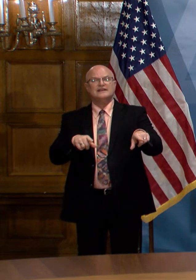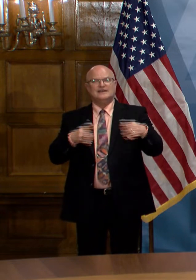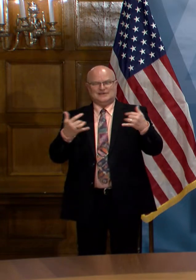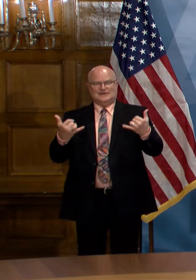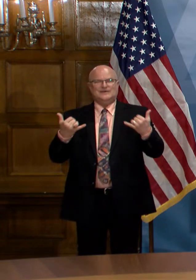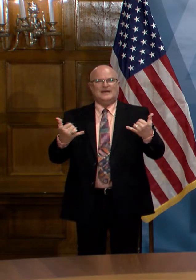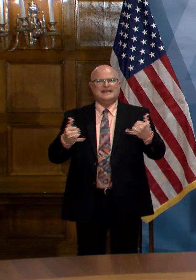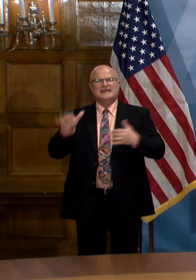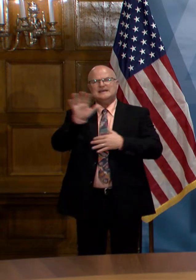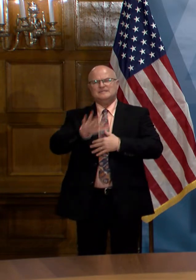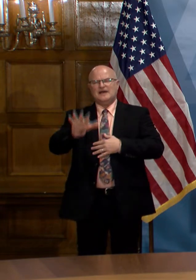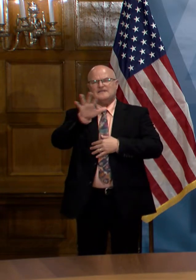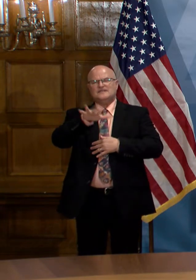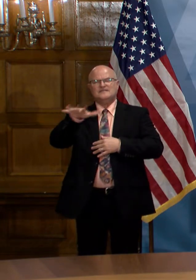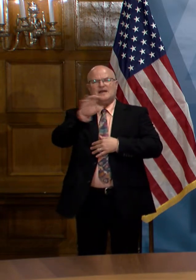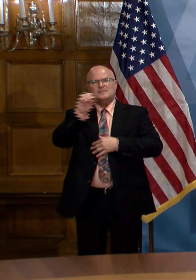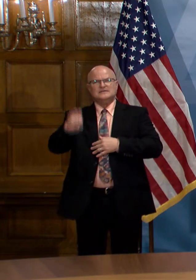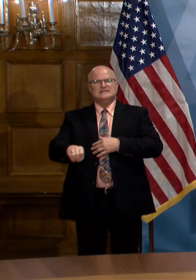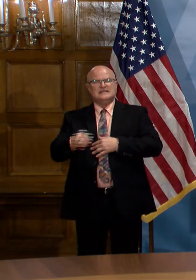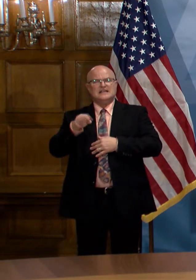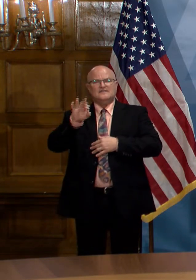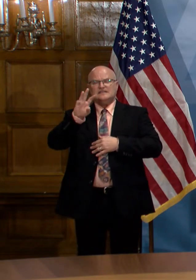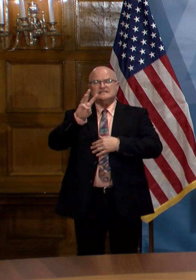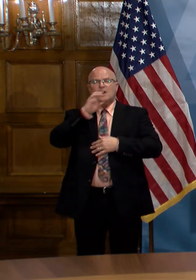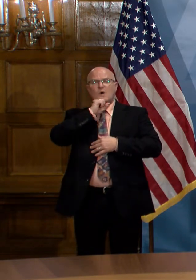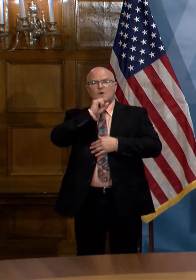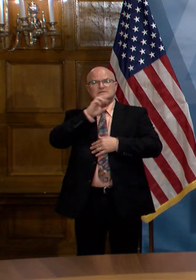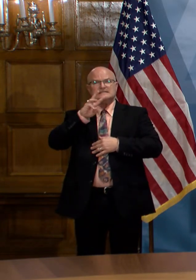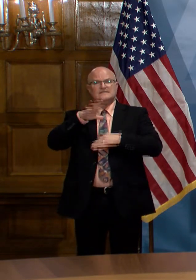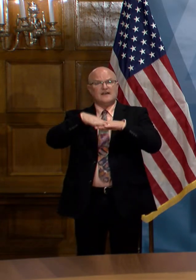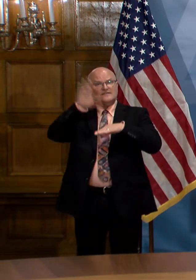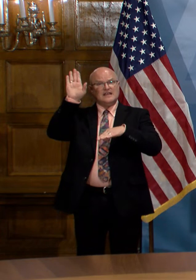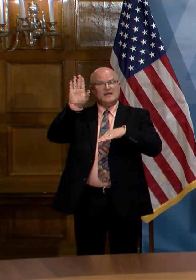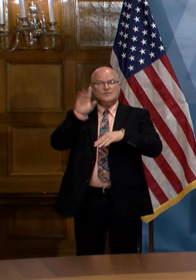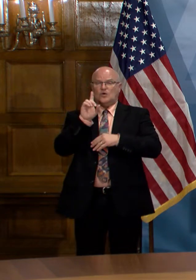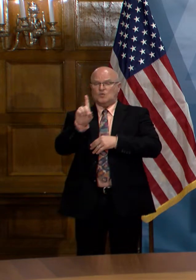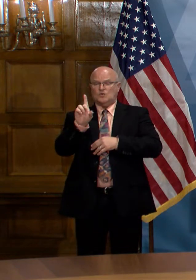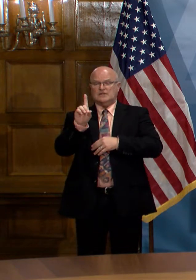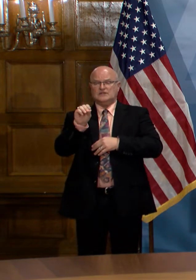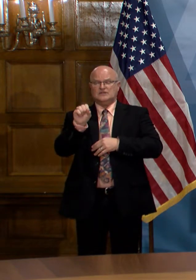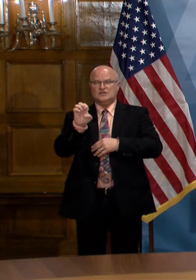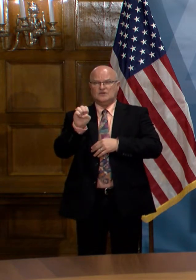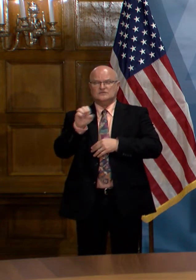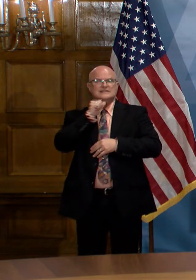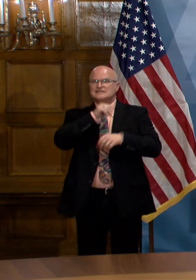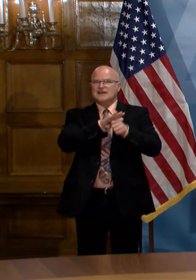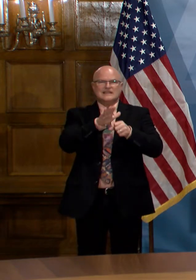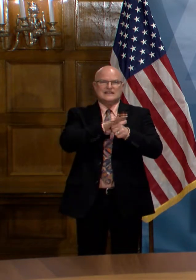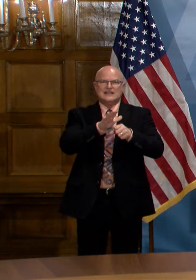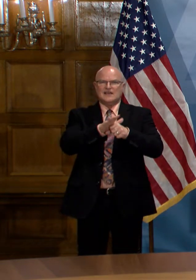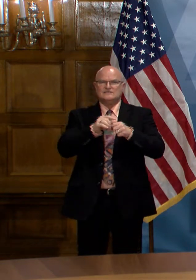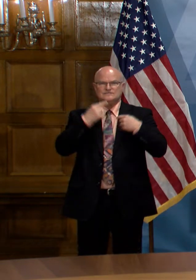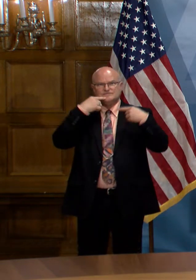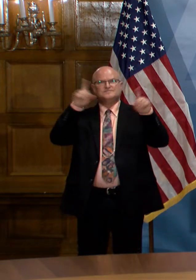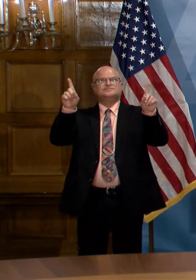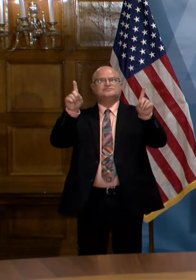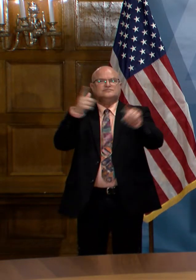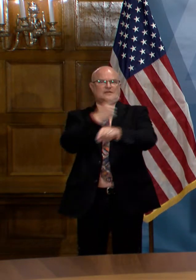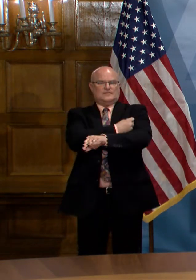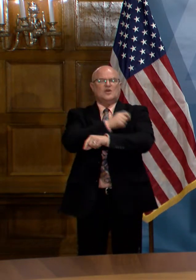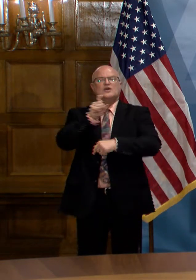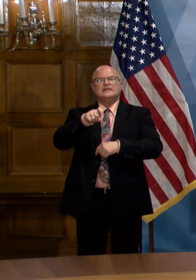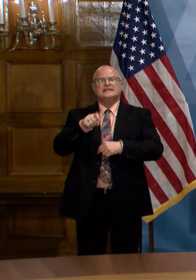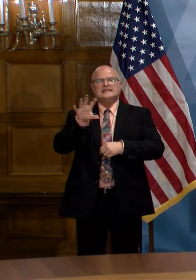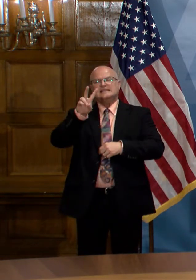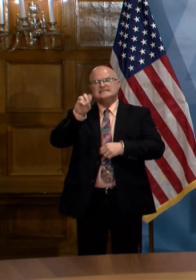right now about 55% of our 65 and older have received 1 dose. That is not enough to have herd immunity. We need to have somewhere around